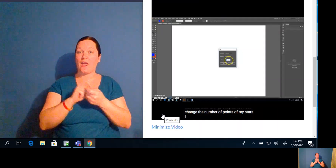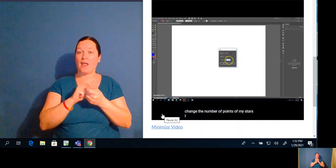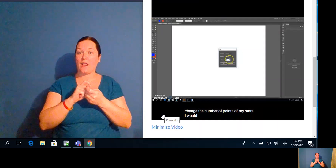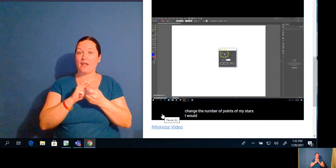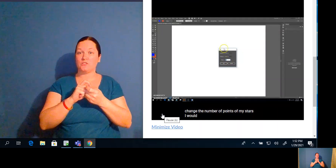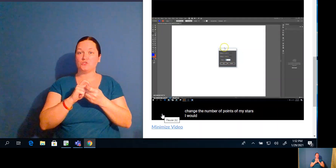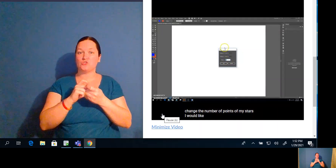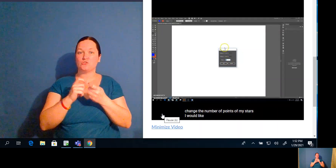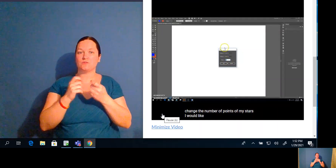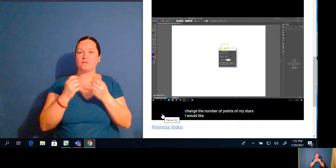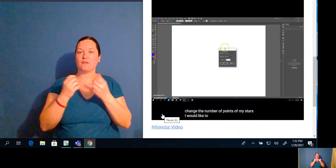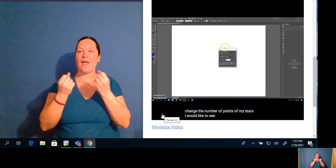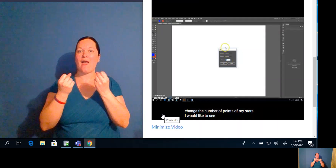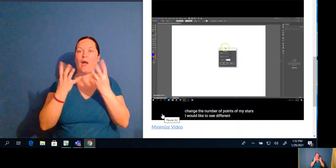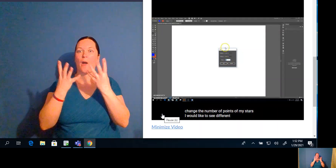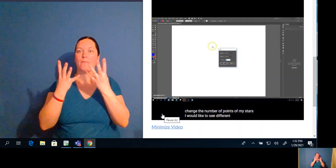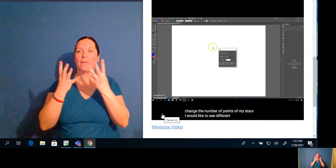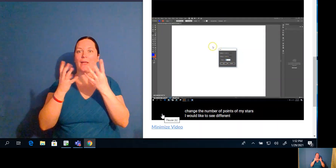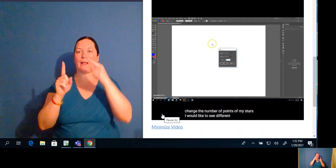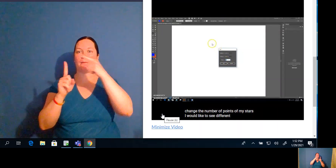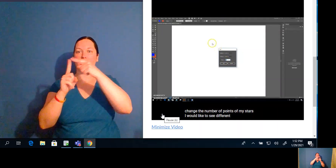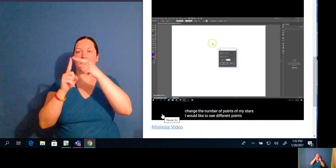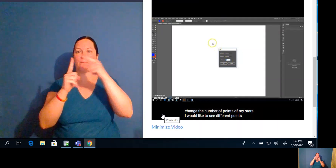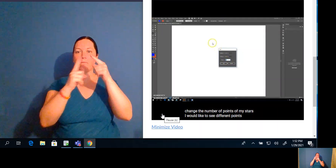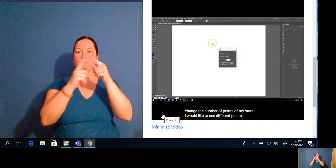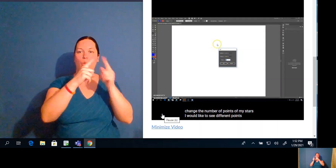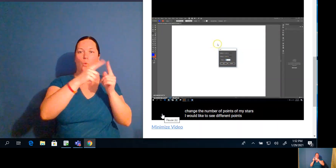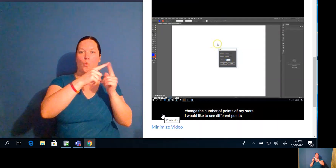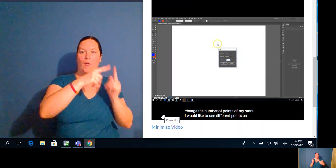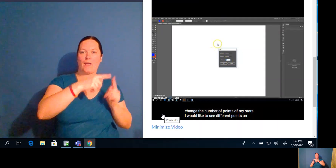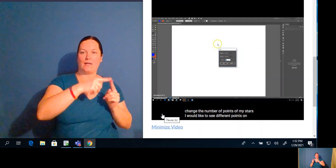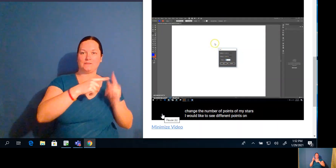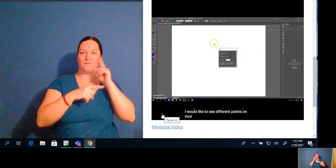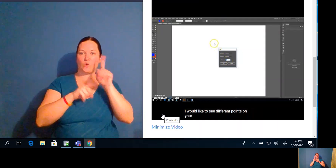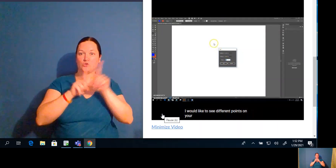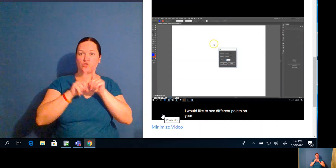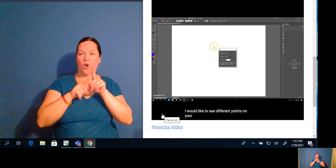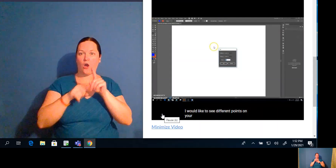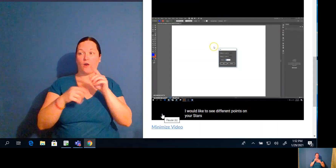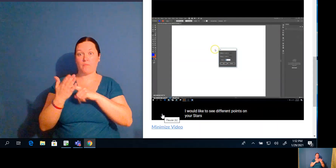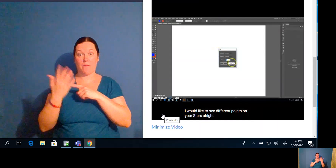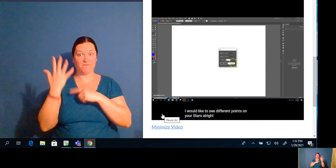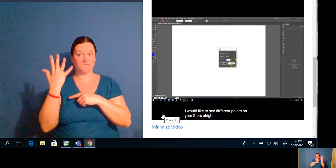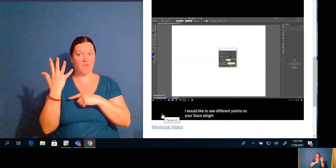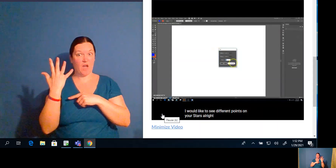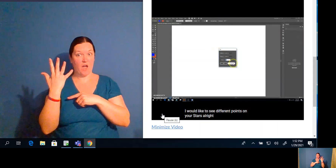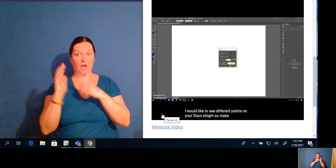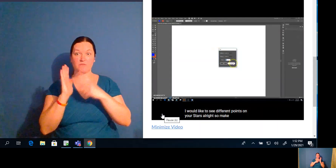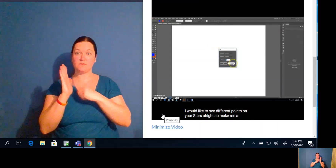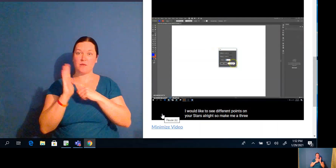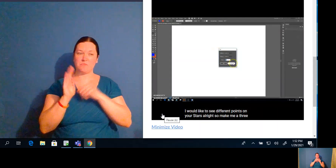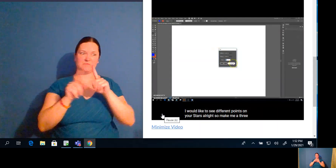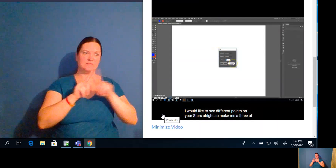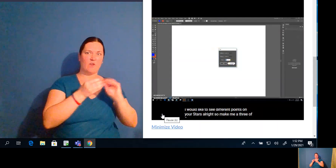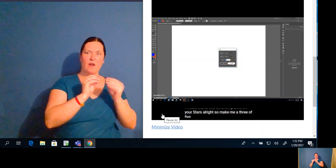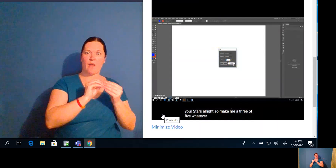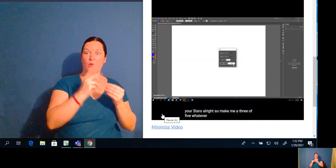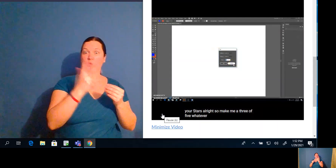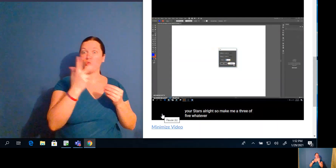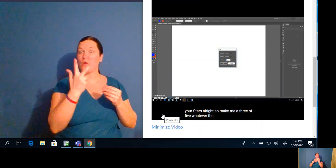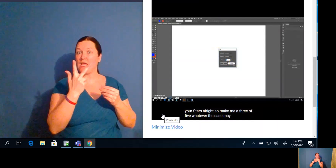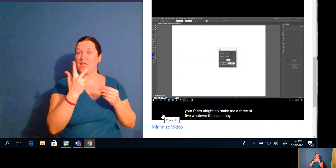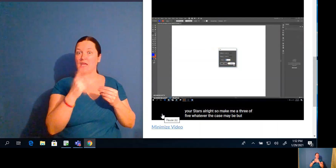my stars. I would like to see different points on your stars. All right, so make me a